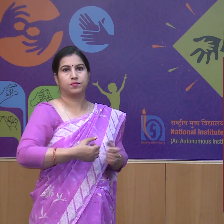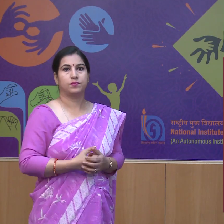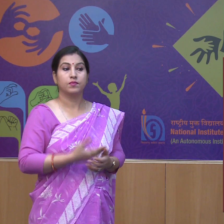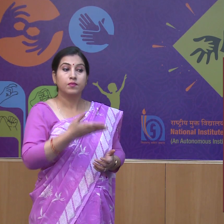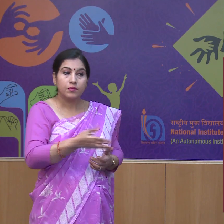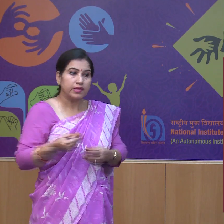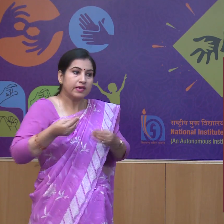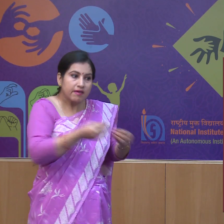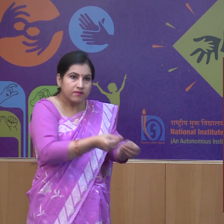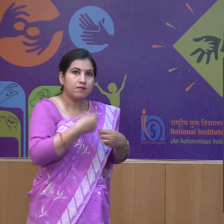industries